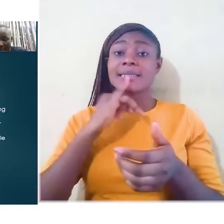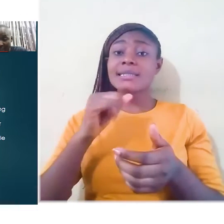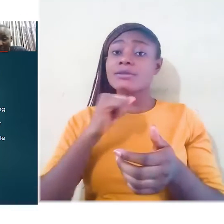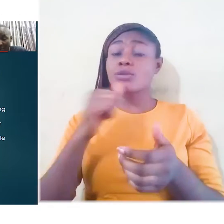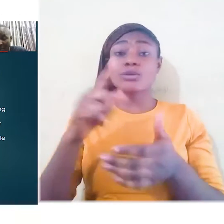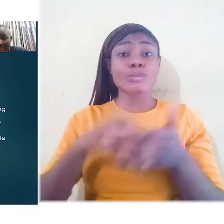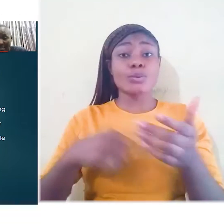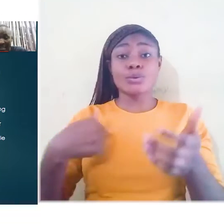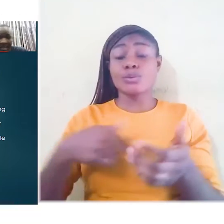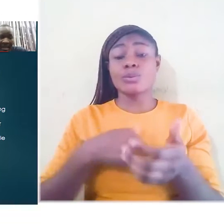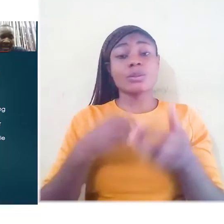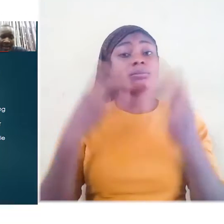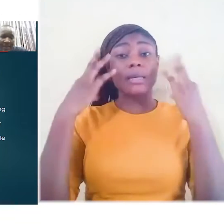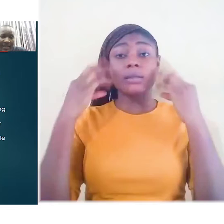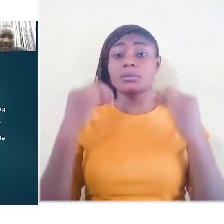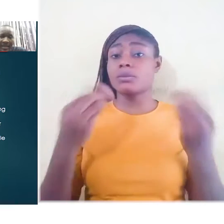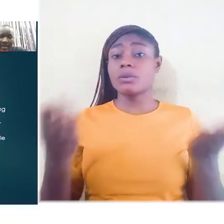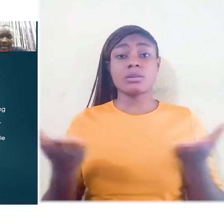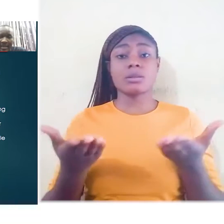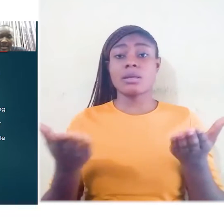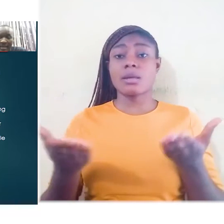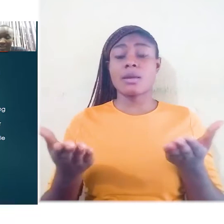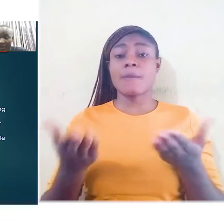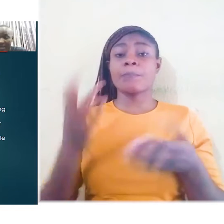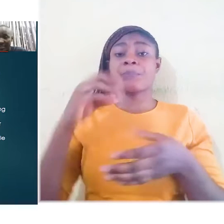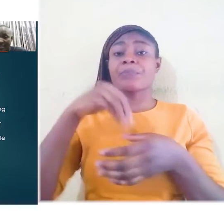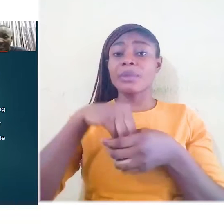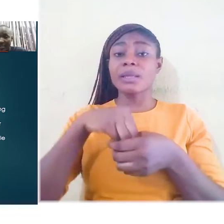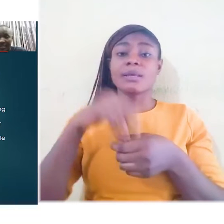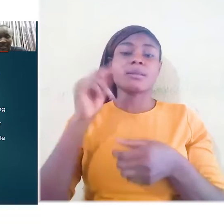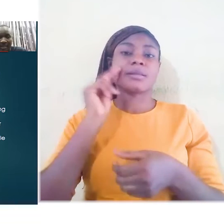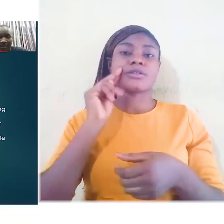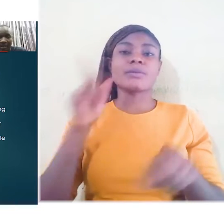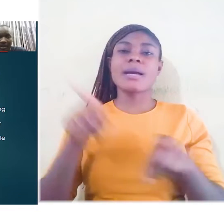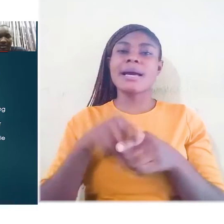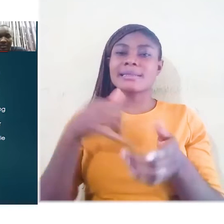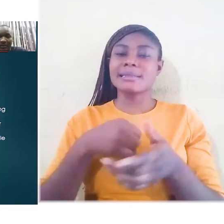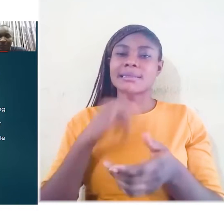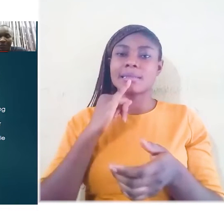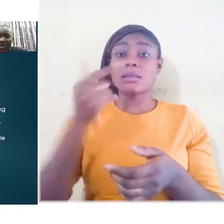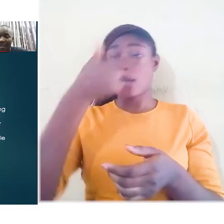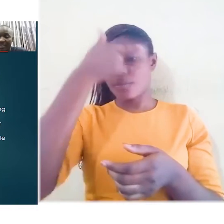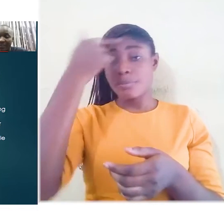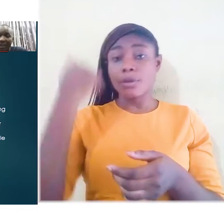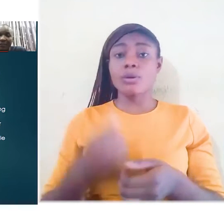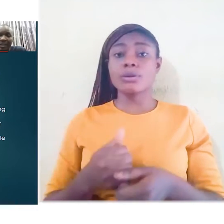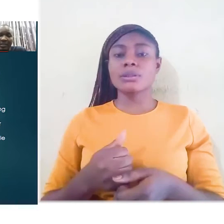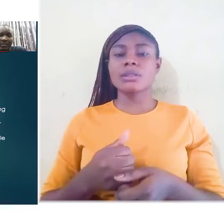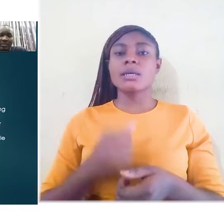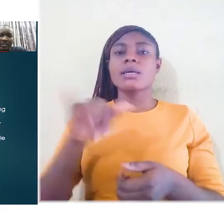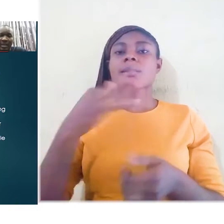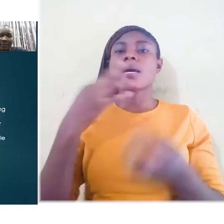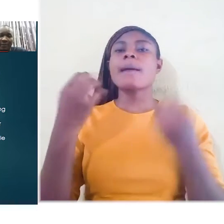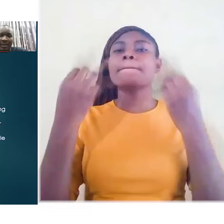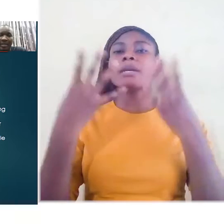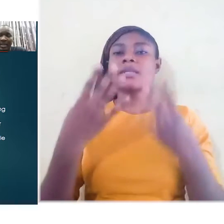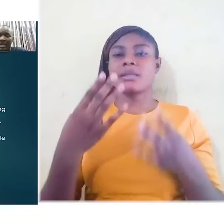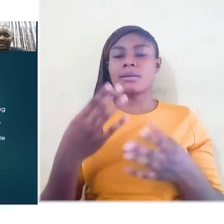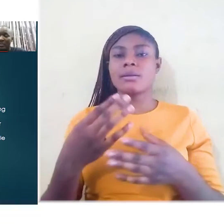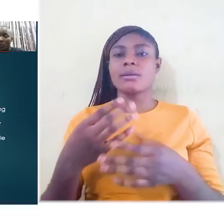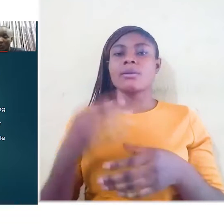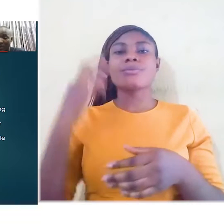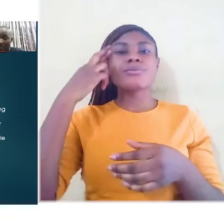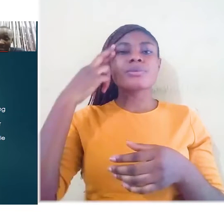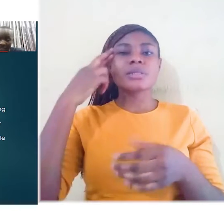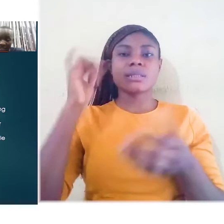what we experience here in Nigeria as it is, because there are several factors that fight